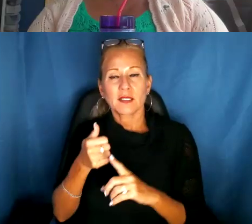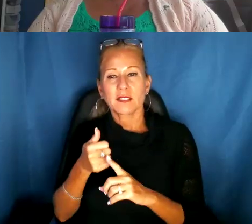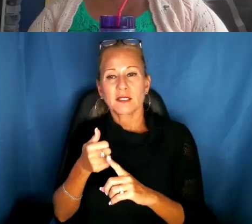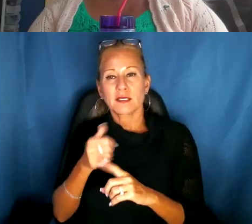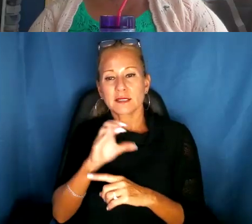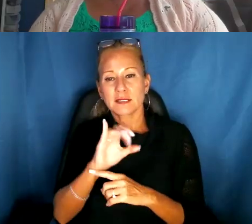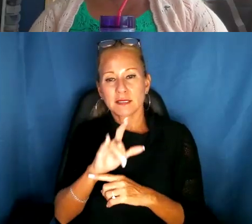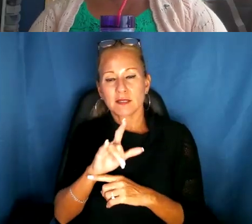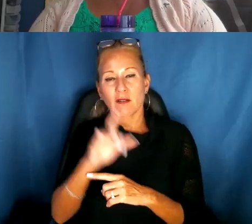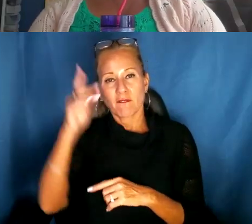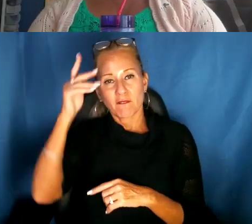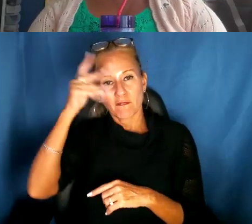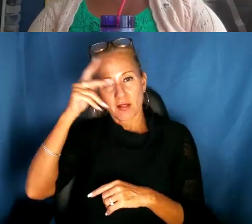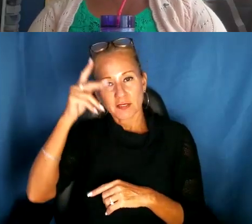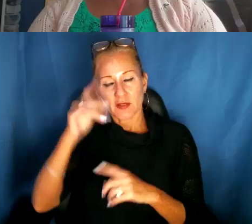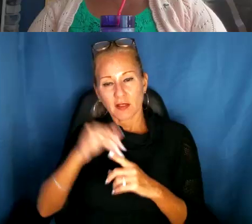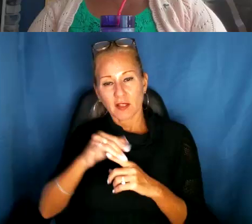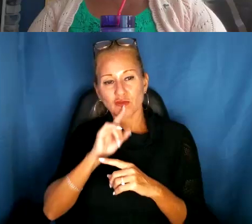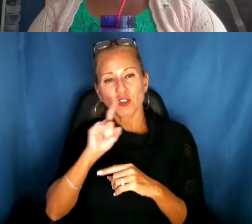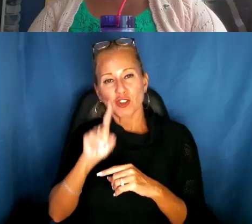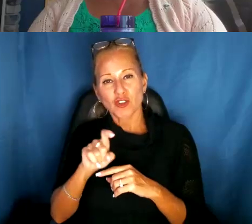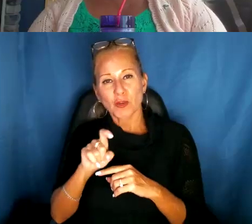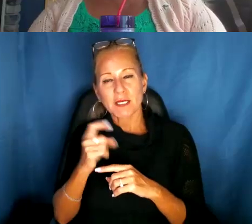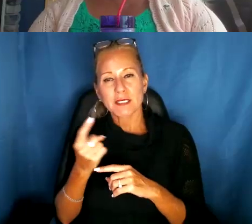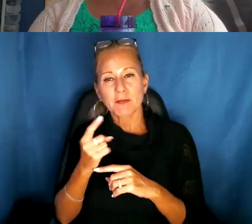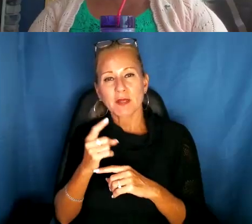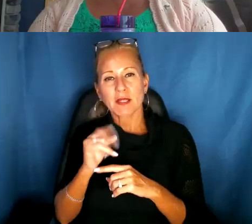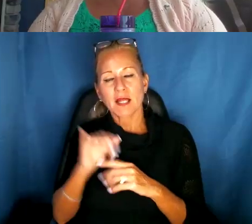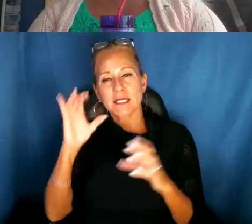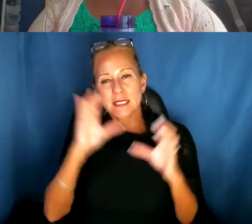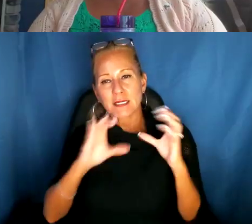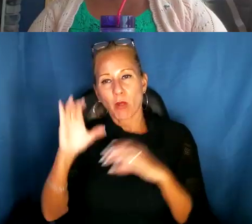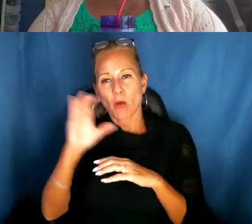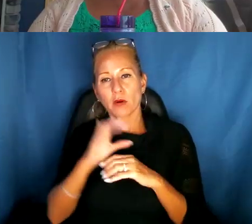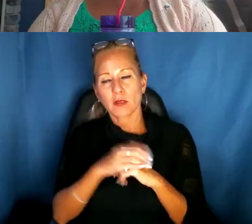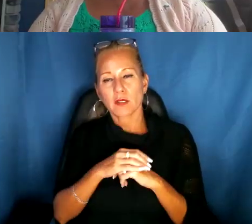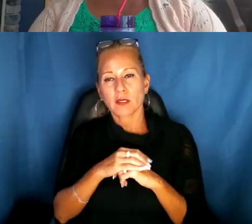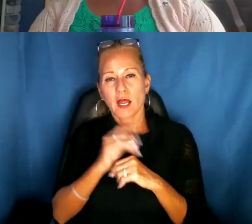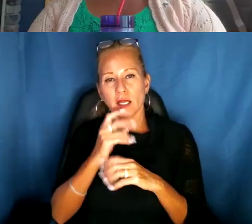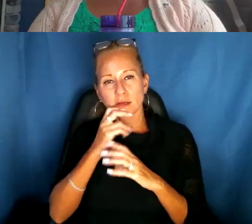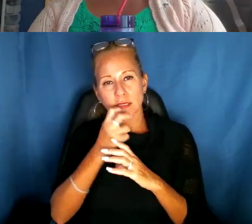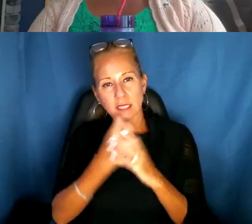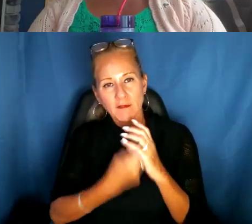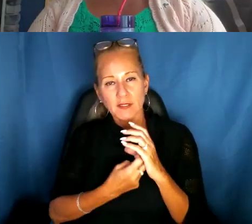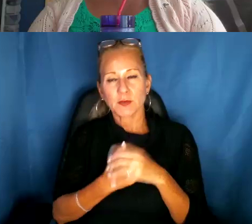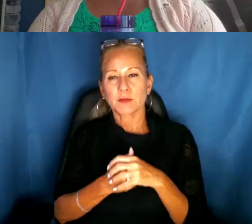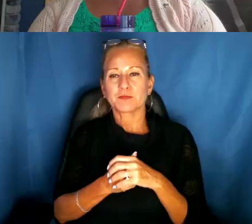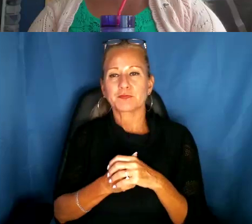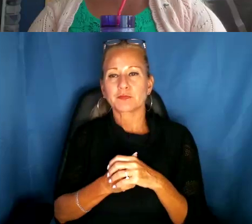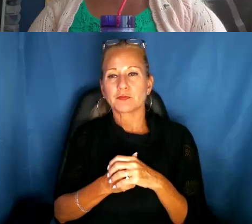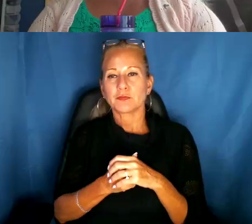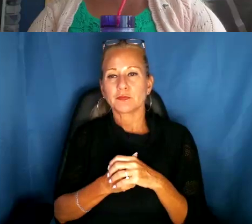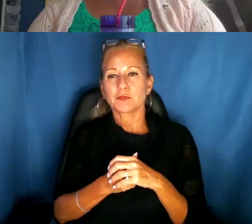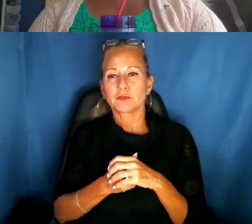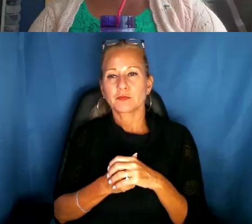the self-philosophy, that it really should be something that's explored and just dove into, because